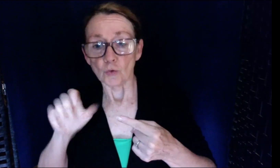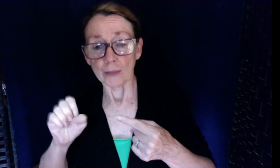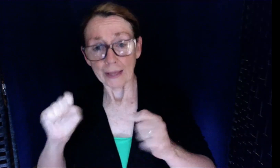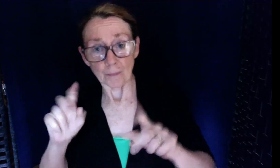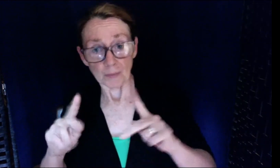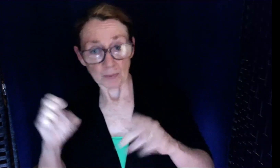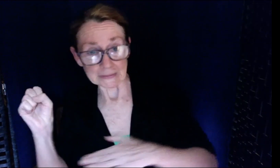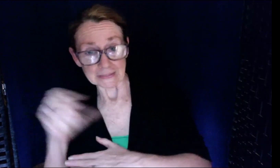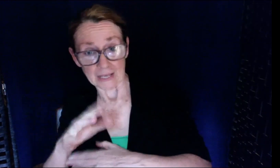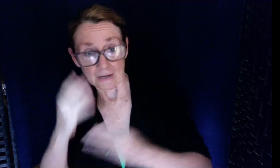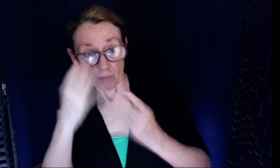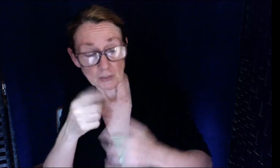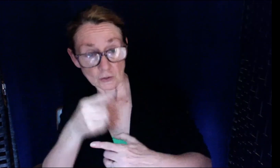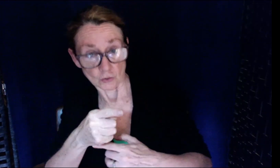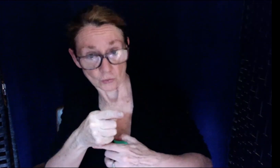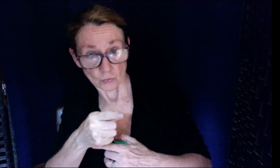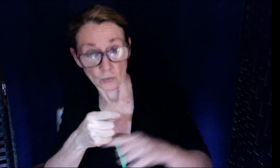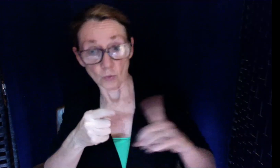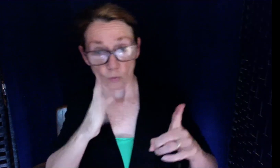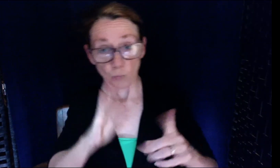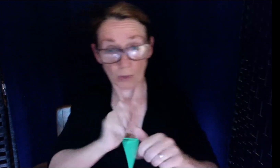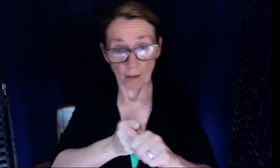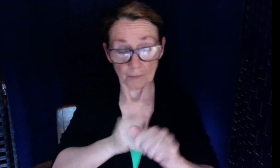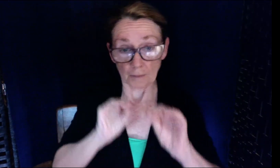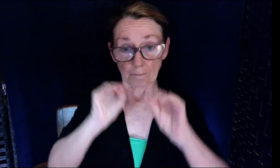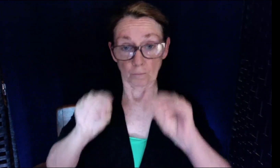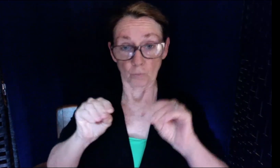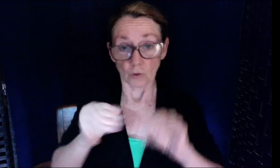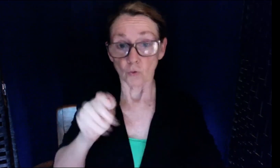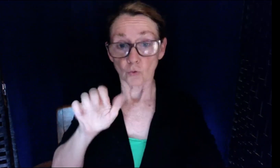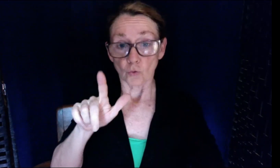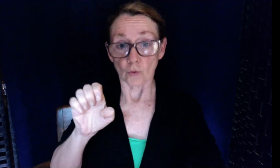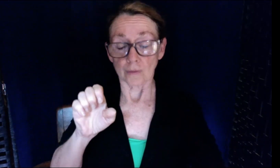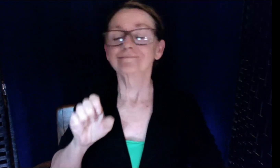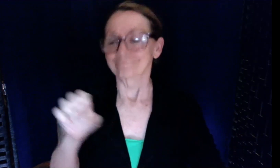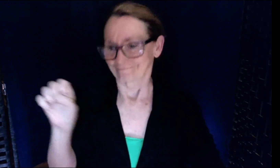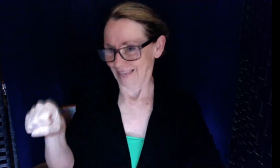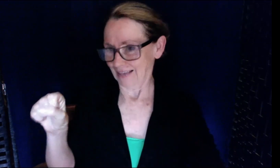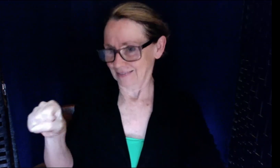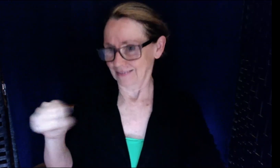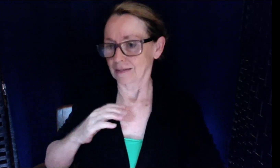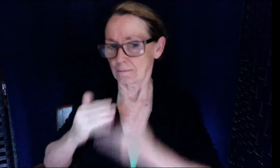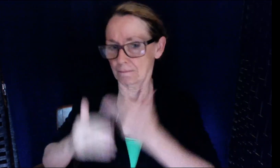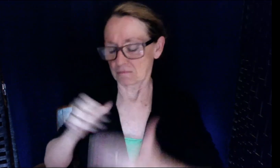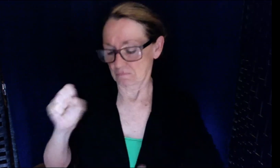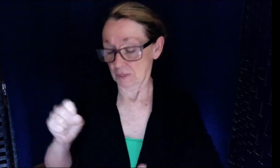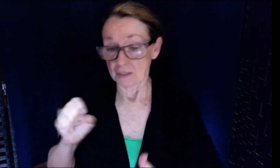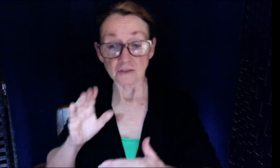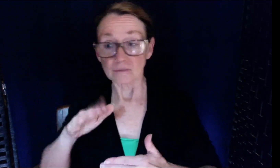problem? Yes. So if anybody has a problem updating that Google